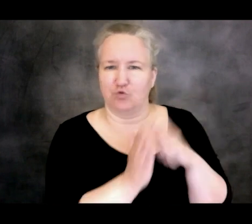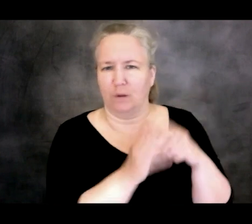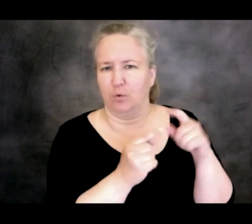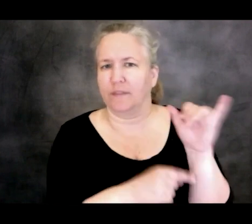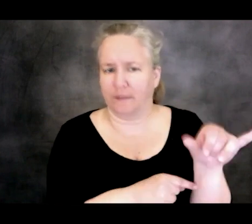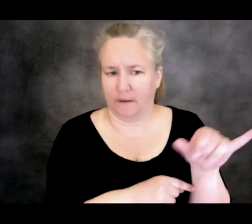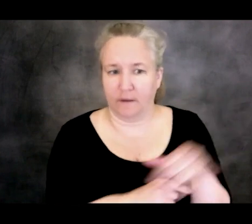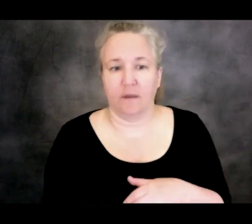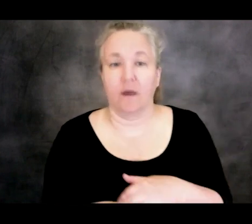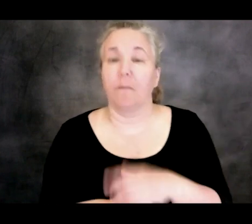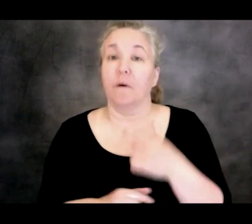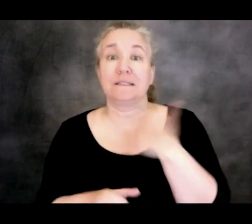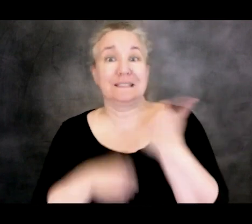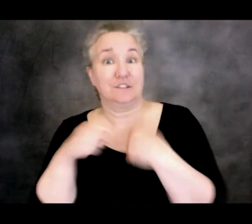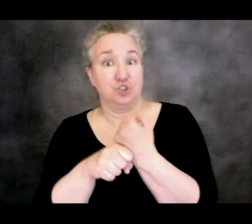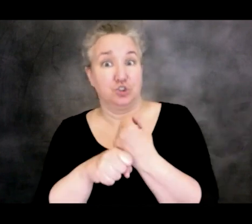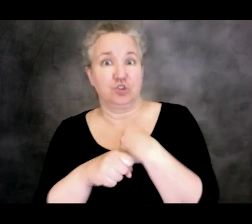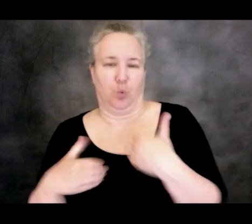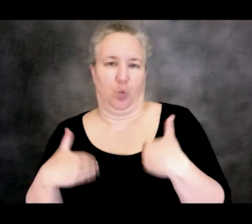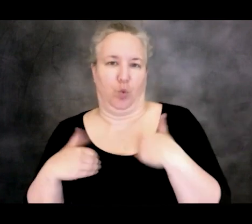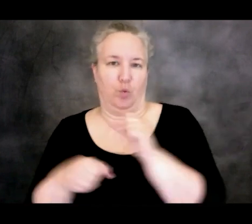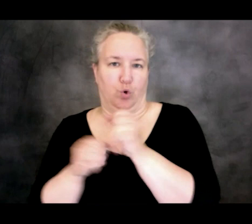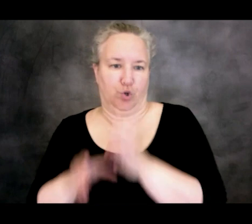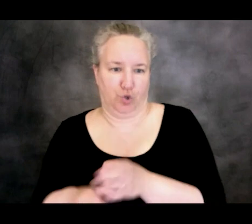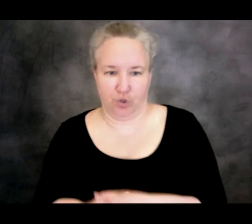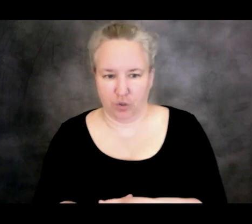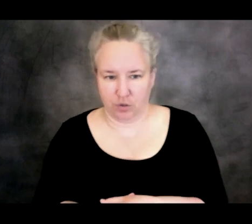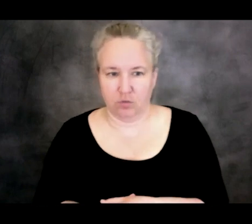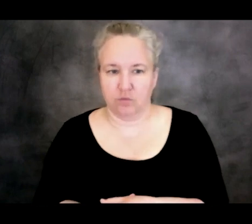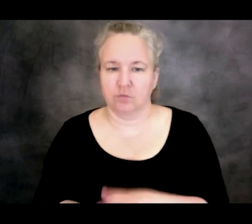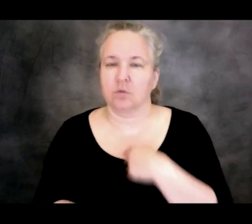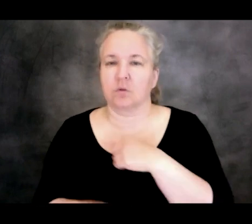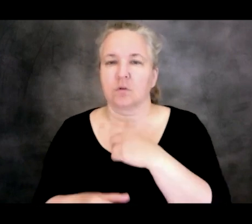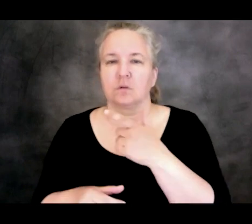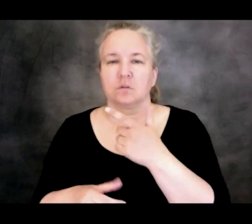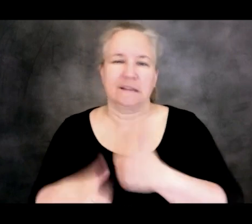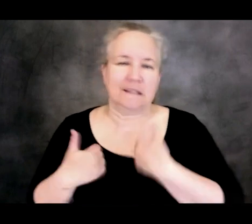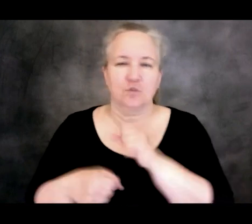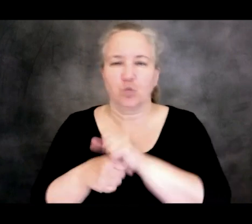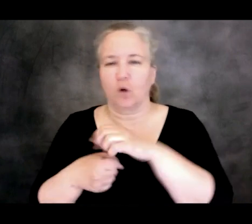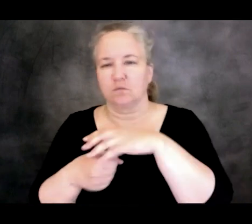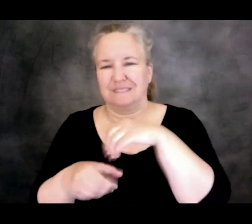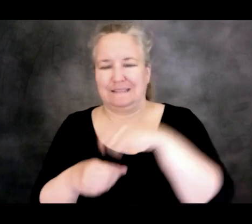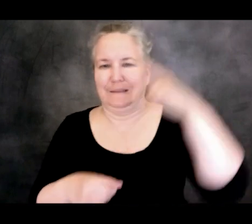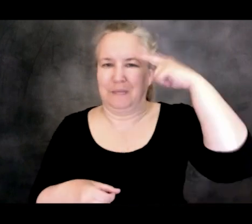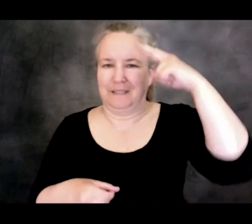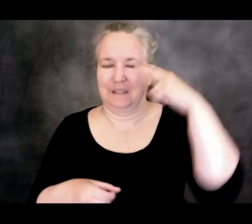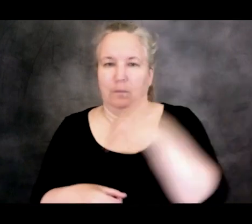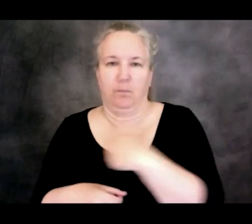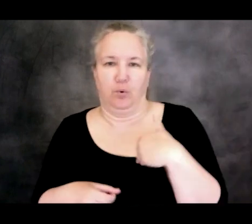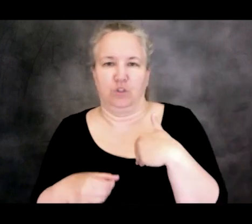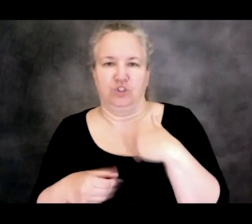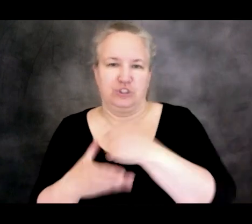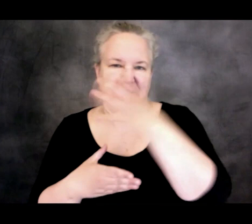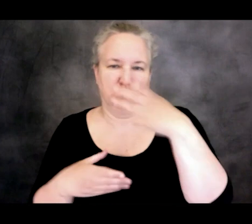as a youth worker, and I lived and worked in a Mexican and Polish immigrant neighborhood in